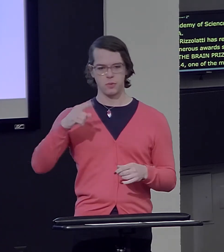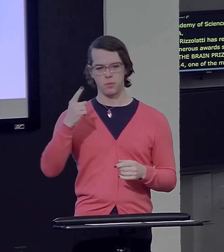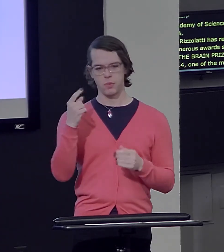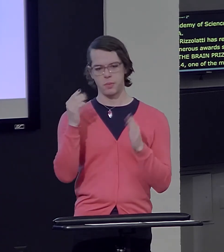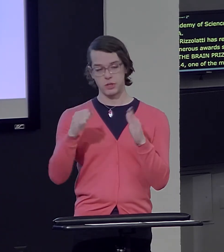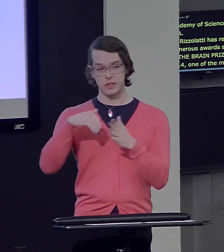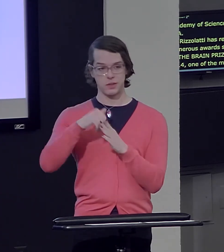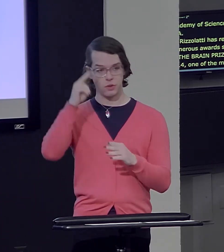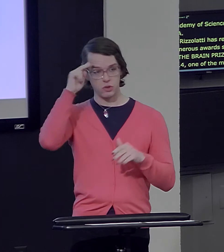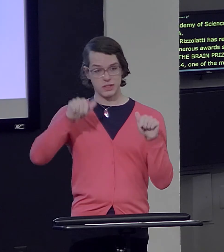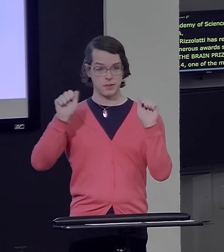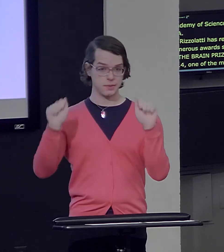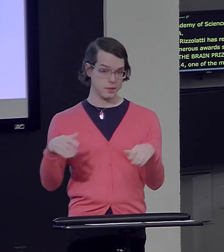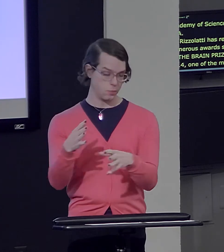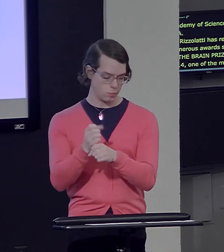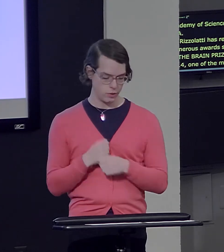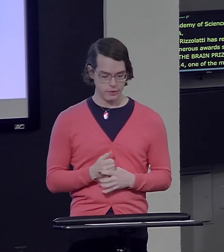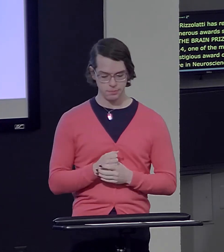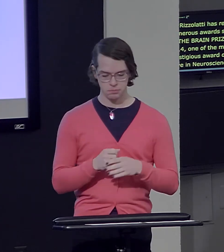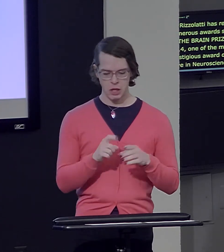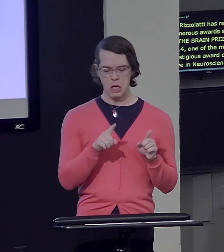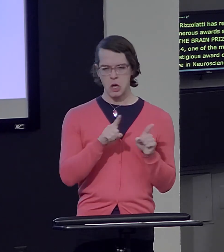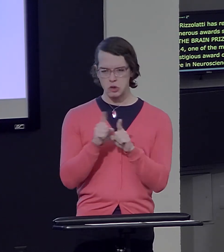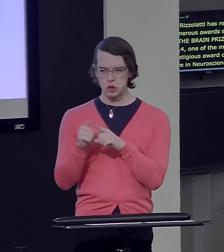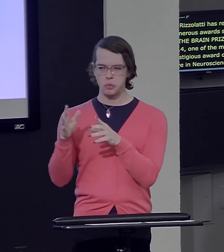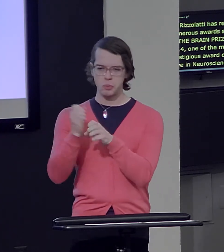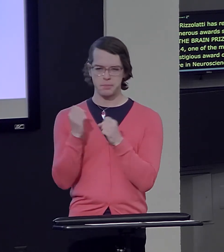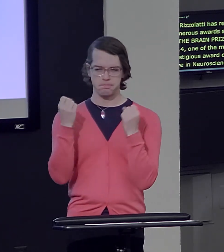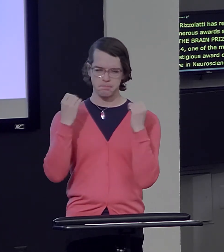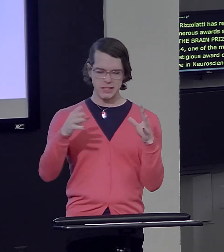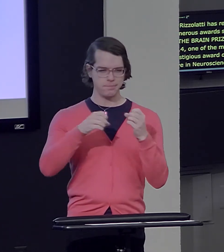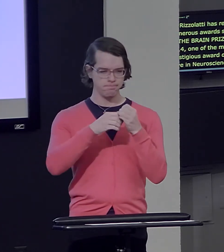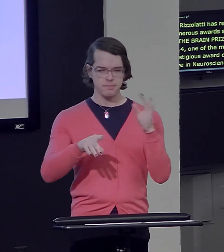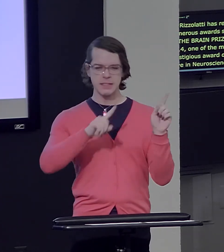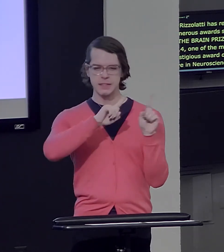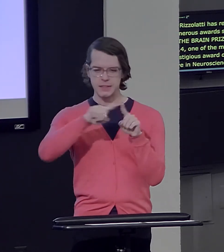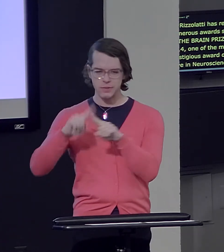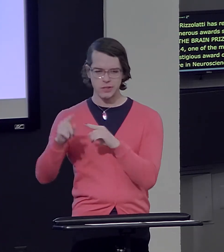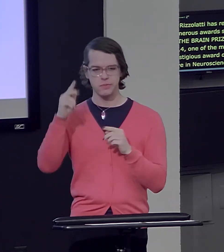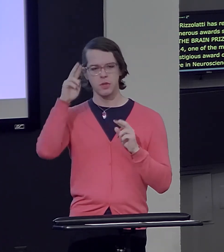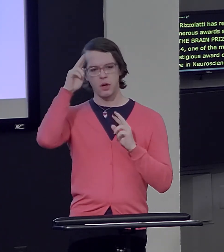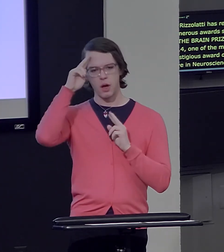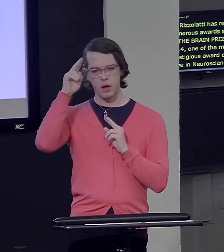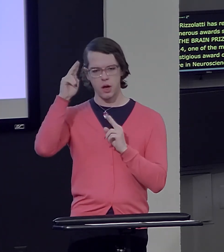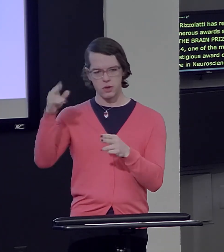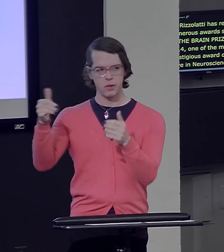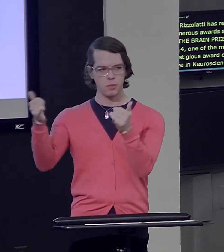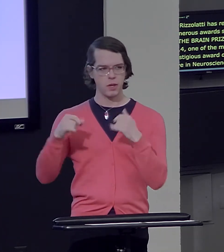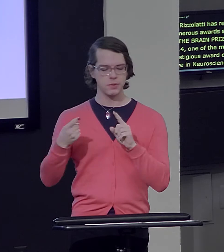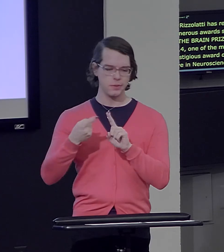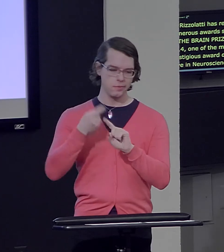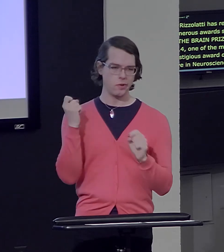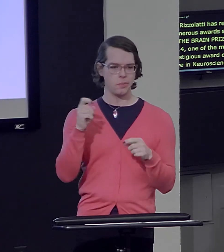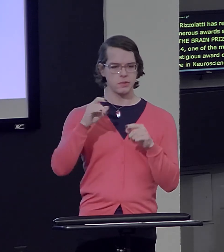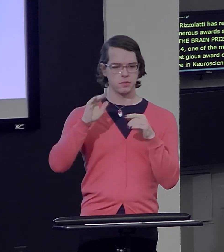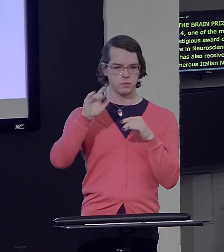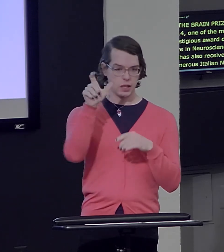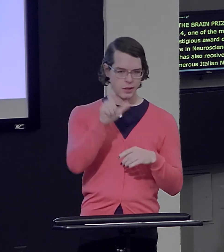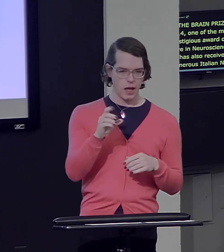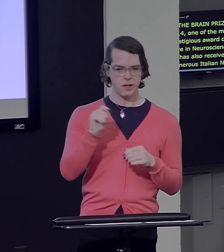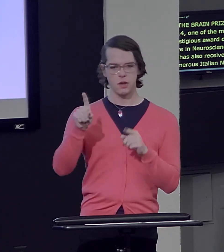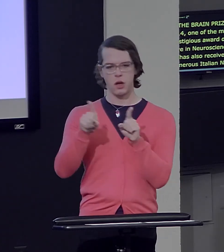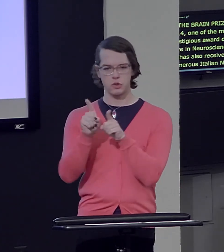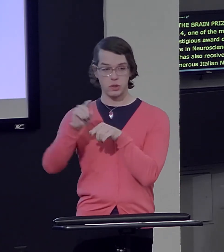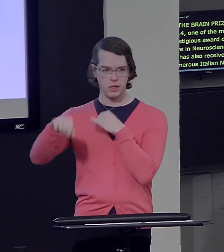one of the most prestigious awards one can have in neuroscience. He's also received